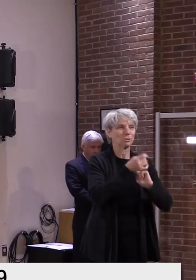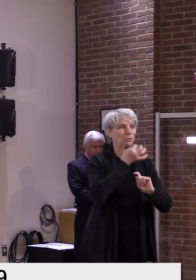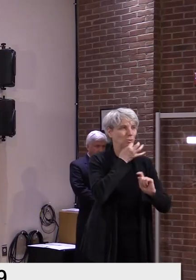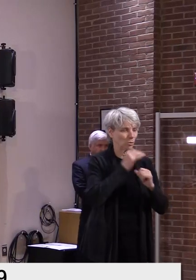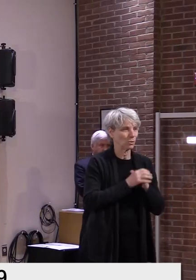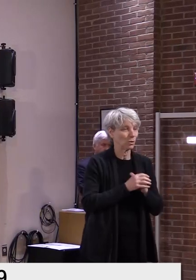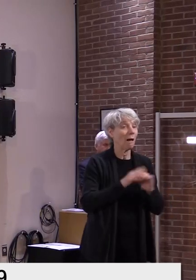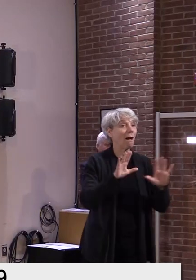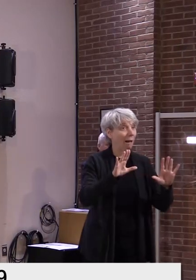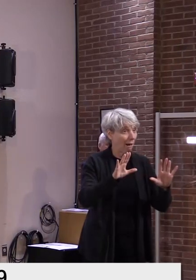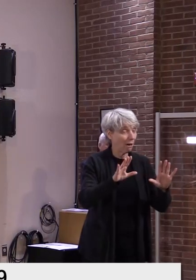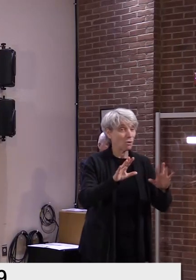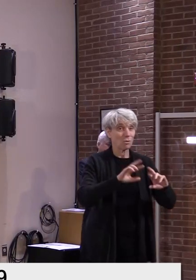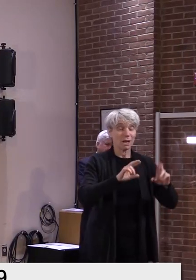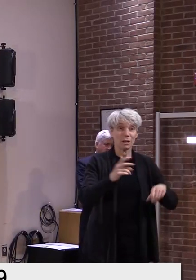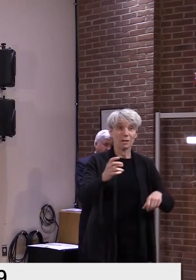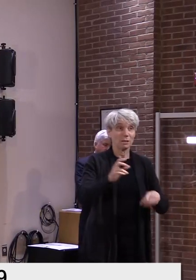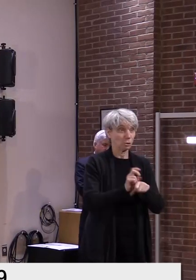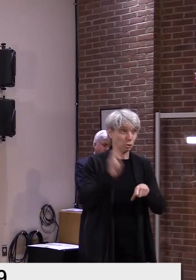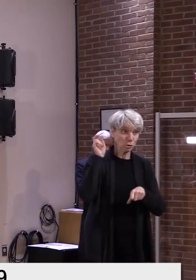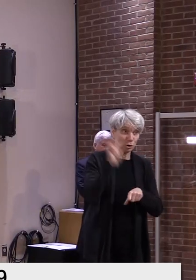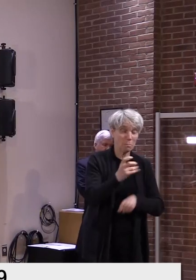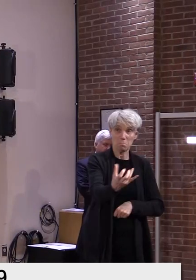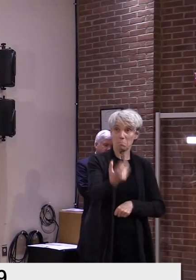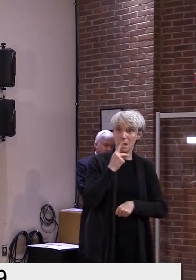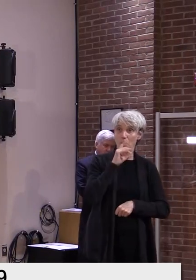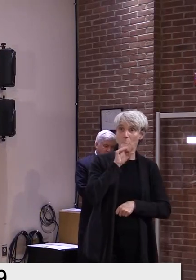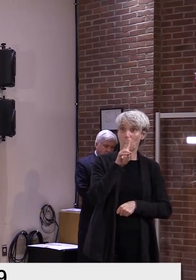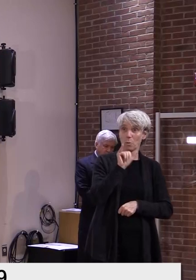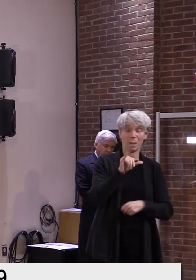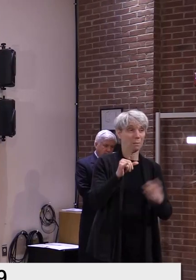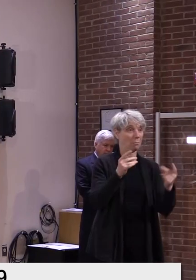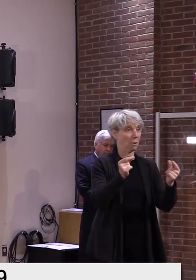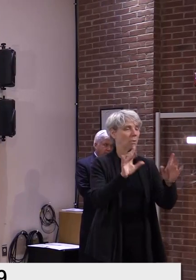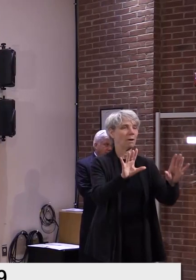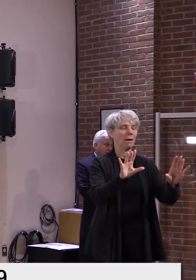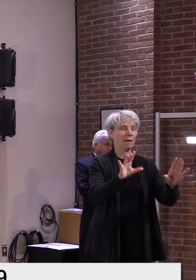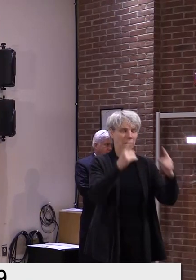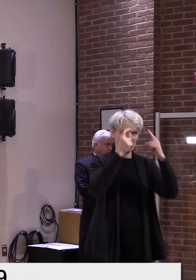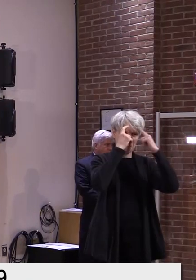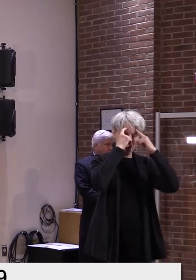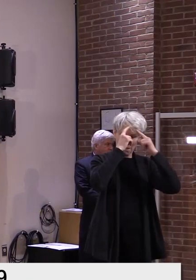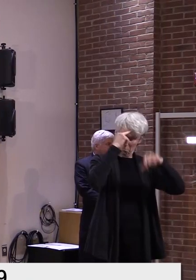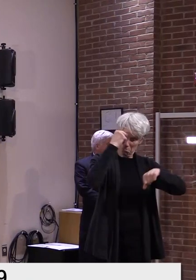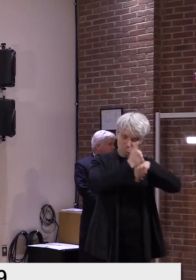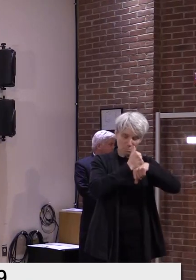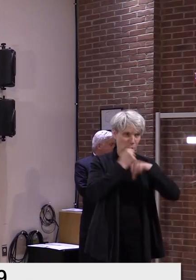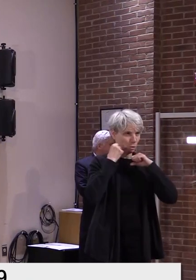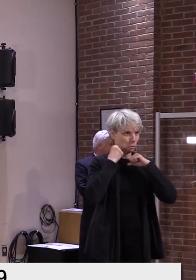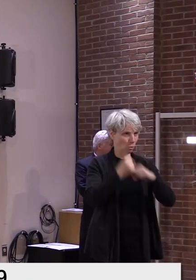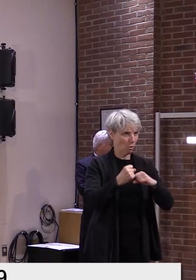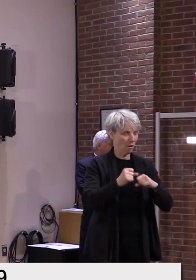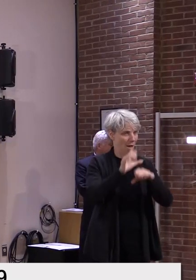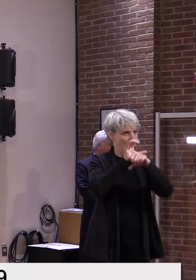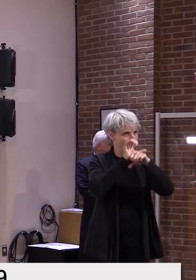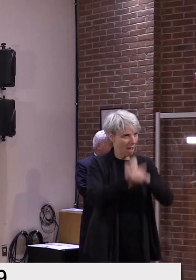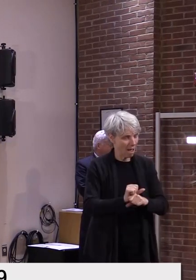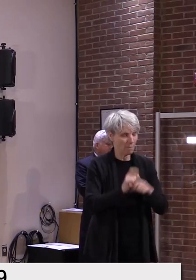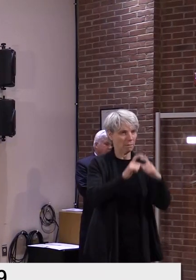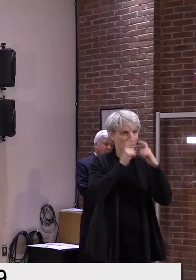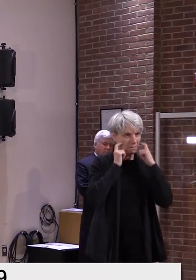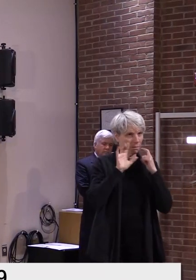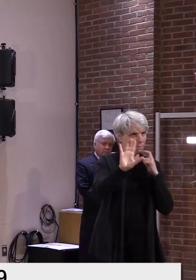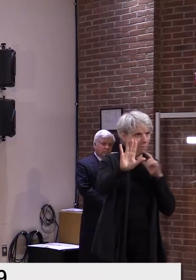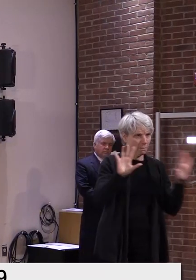our psyche and habits to this transition, a reflection of how deeply COVID-19 prevention and care